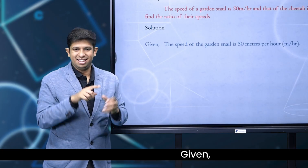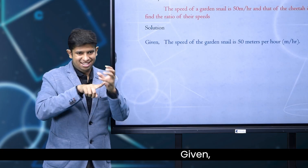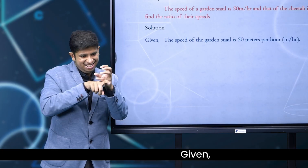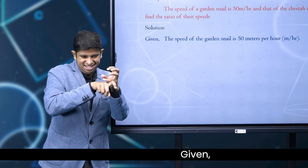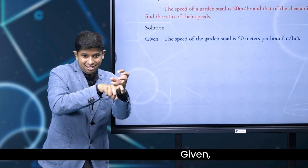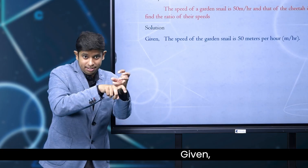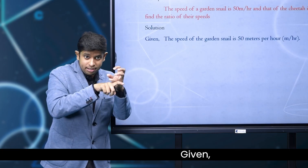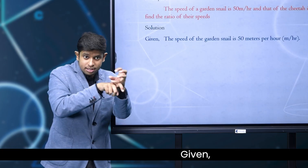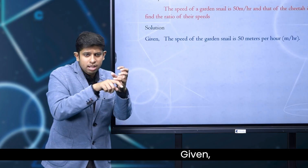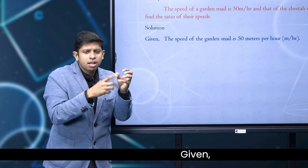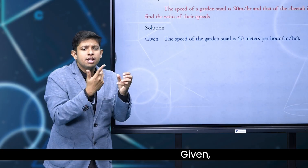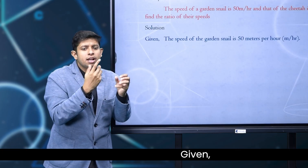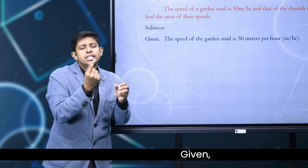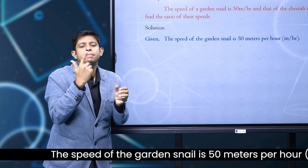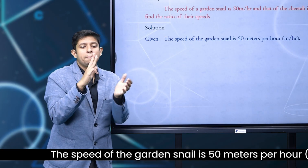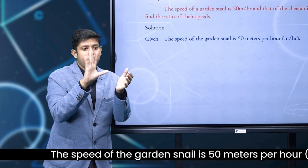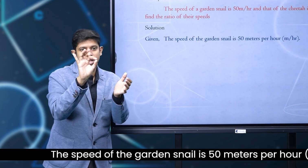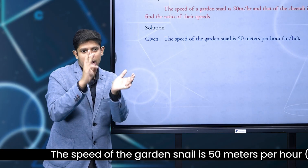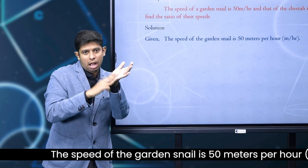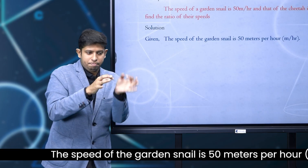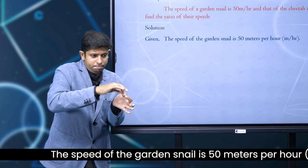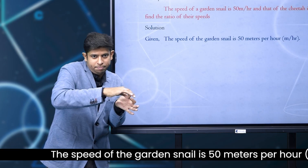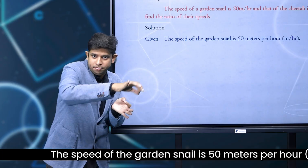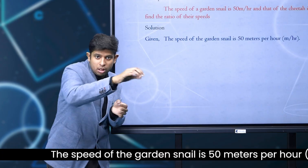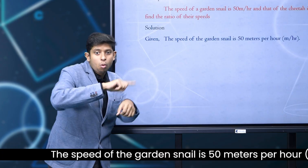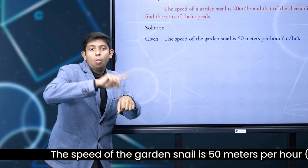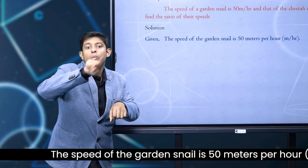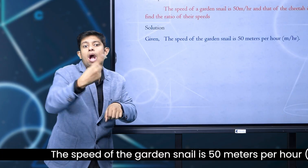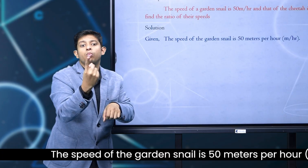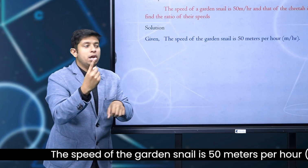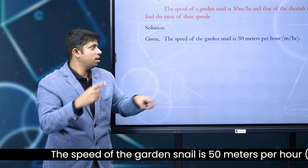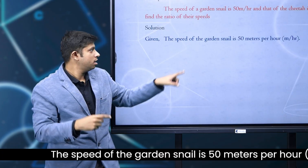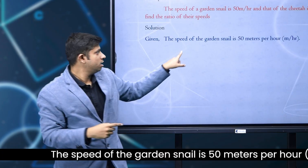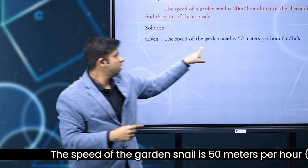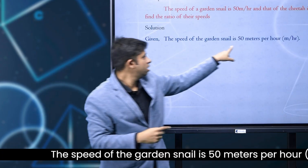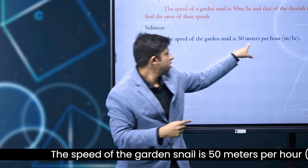Given. The speed of the garden snail is 50 meters per hour.